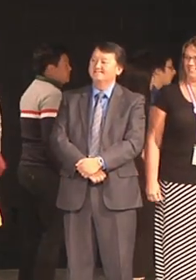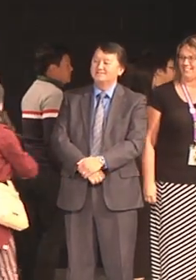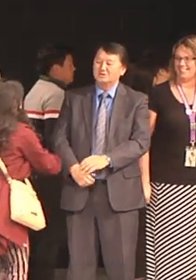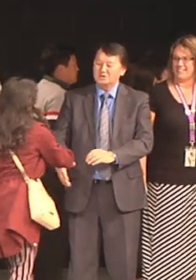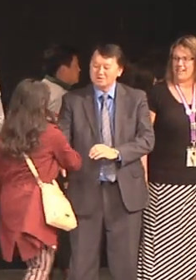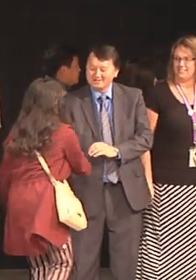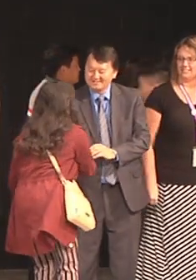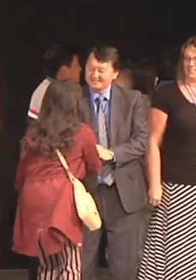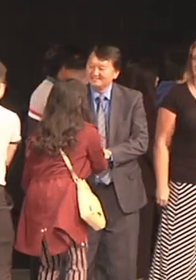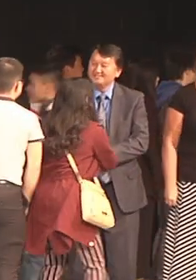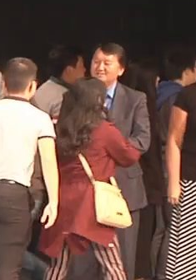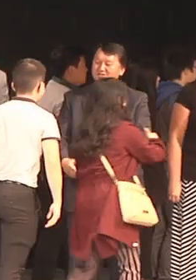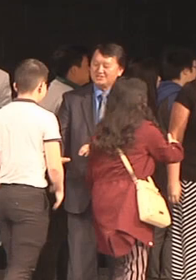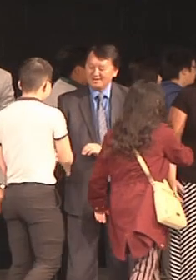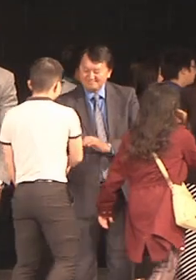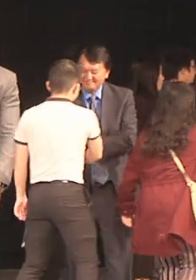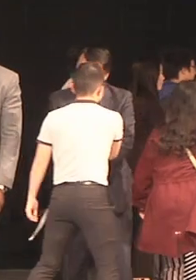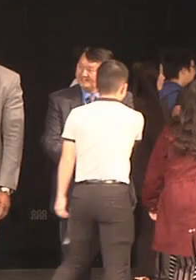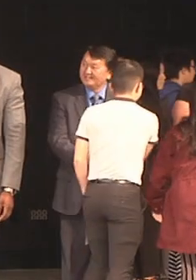Ye Ku Hyung,